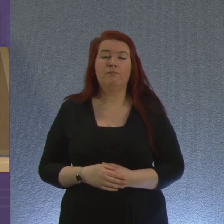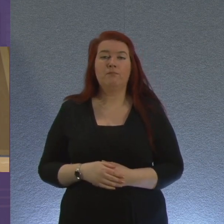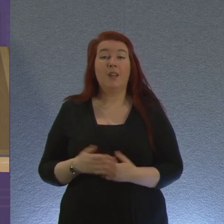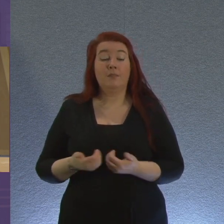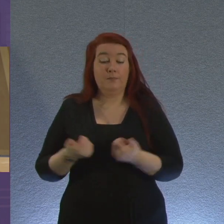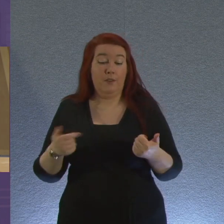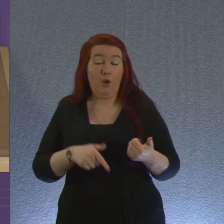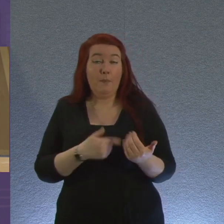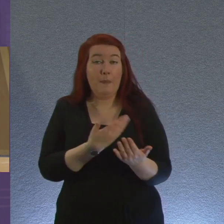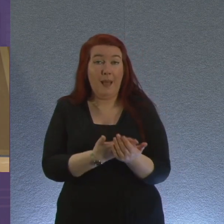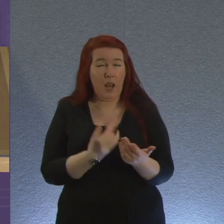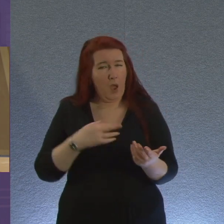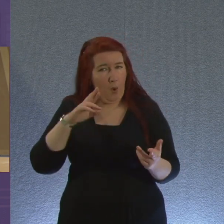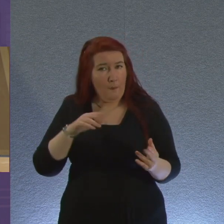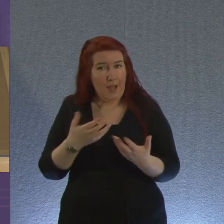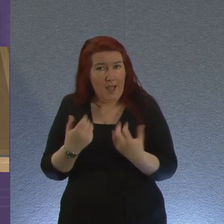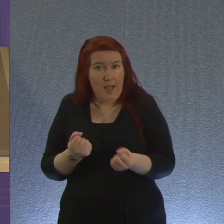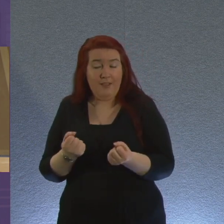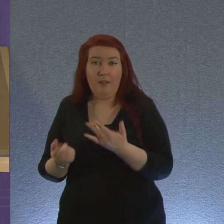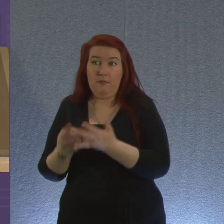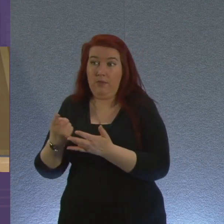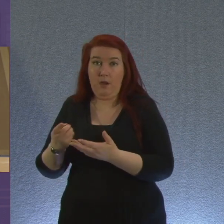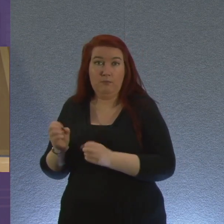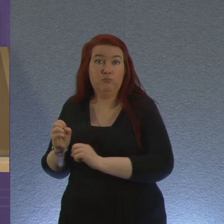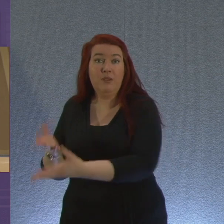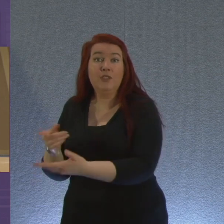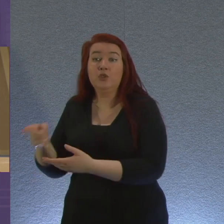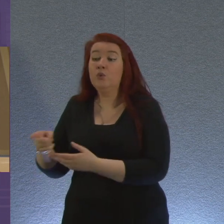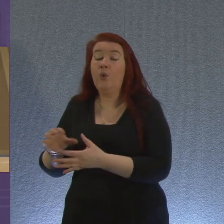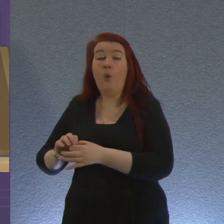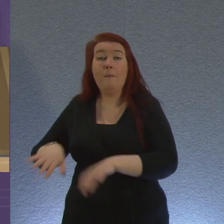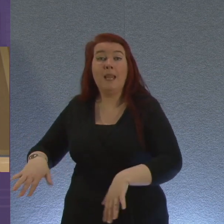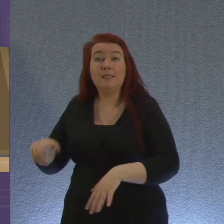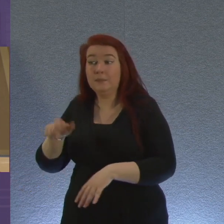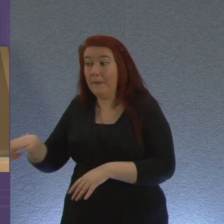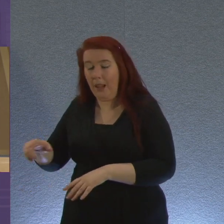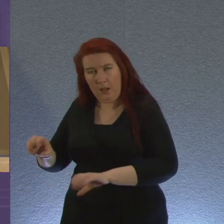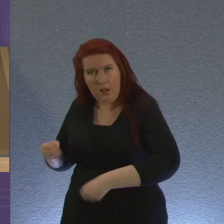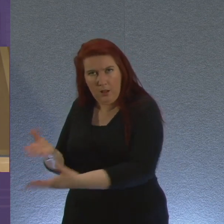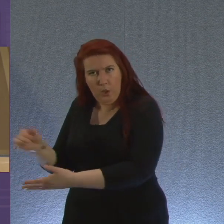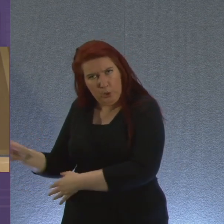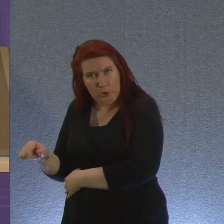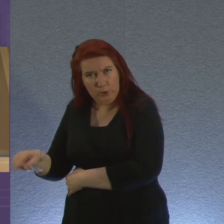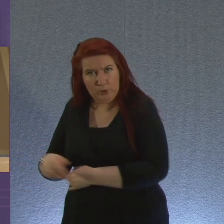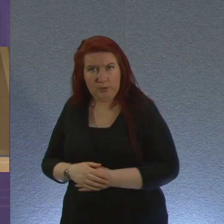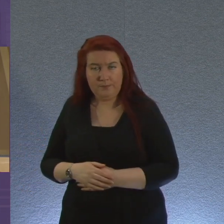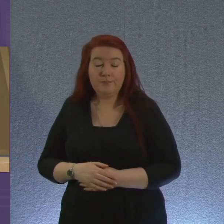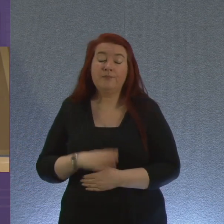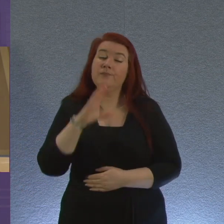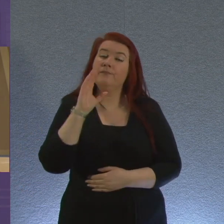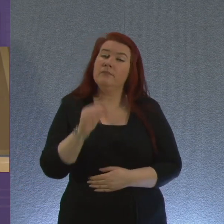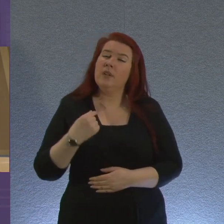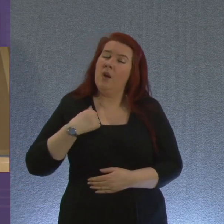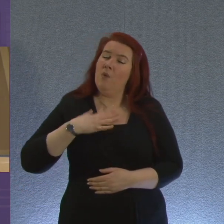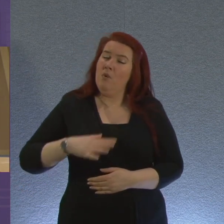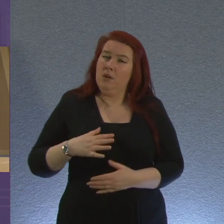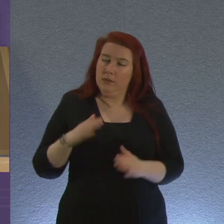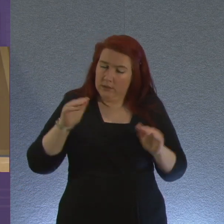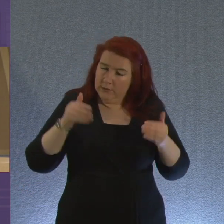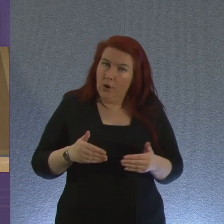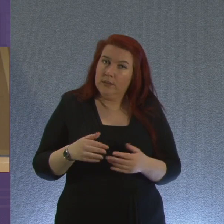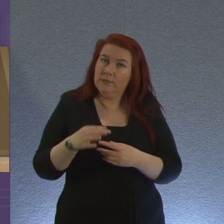to provide the homeless with accommodation is rapid and successful. Presiding Officer, in the short time I have, I'd like to focus on